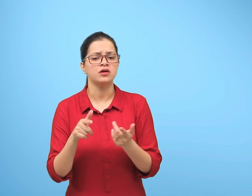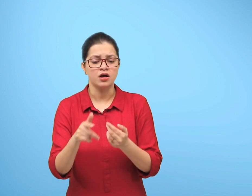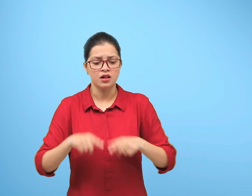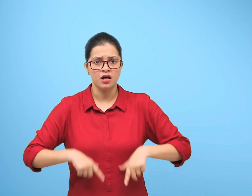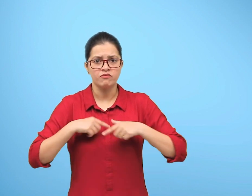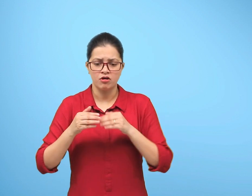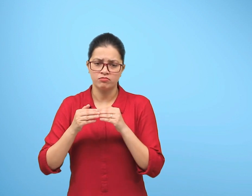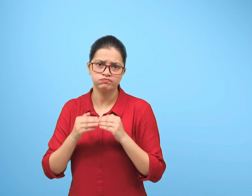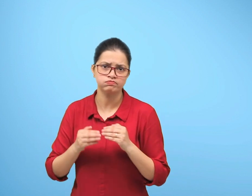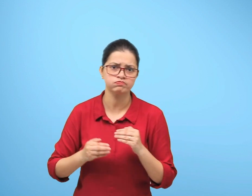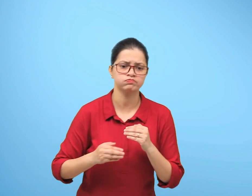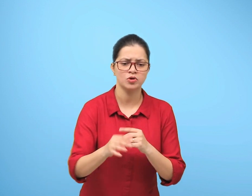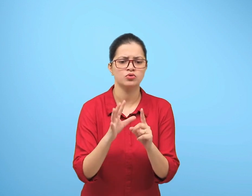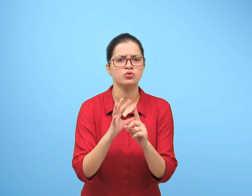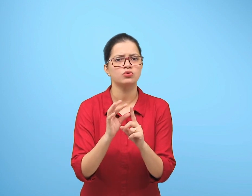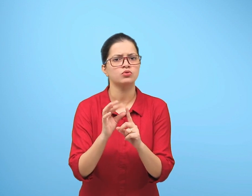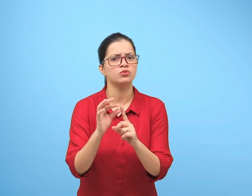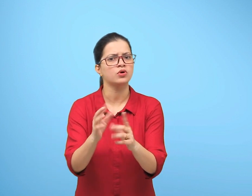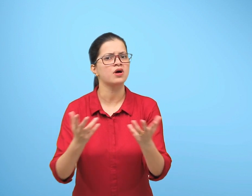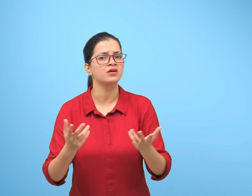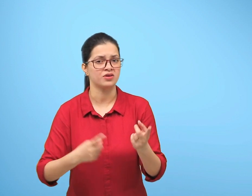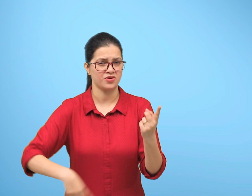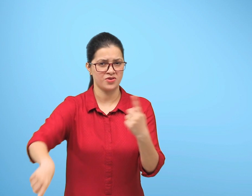If any one of our body movements was not possible,